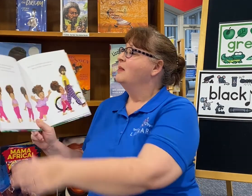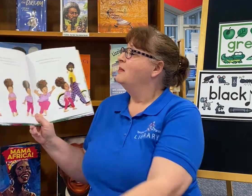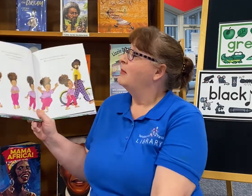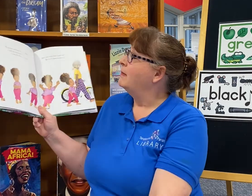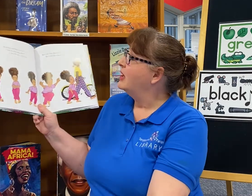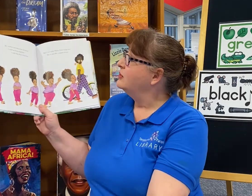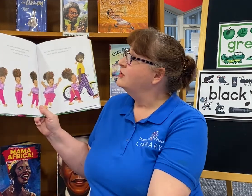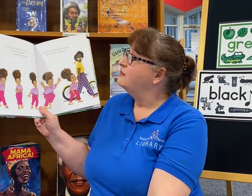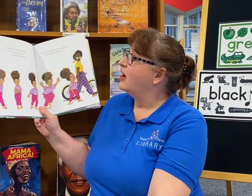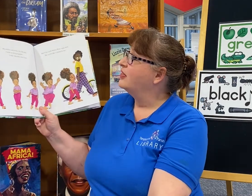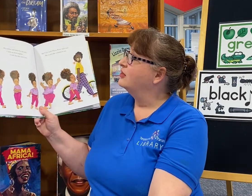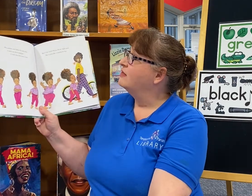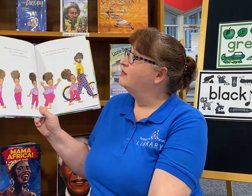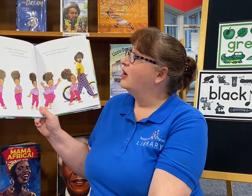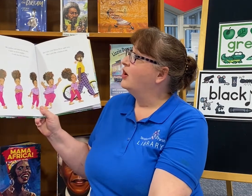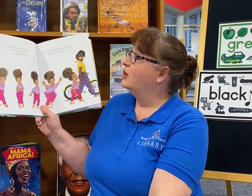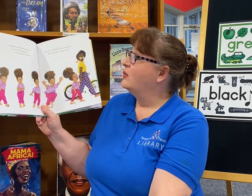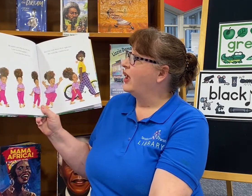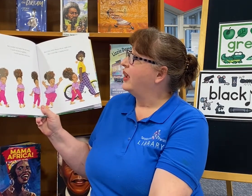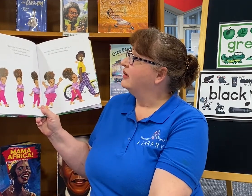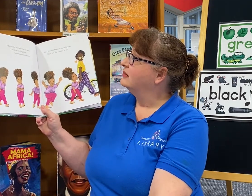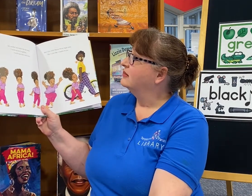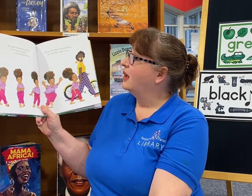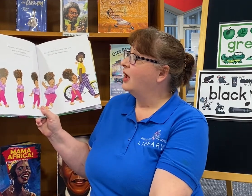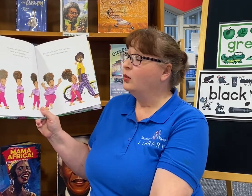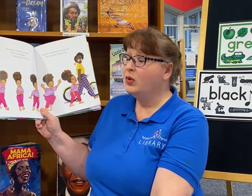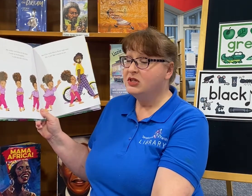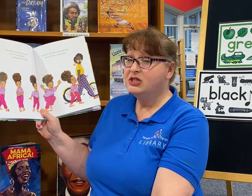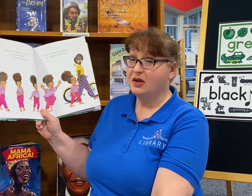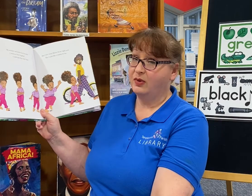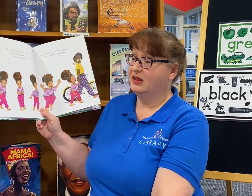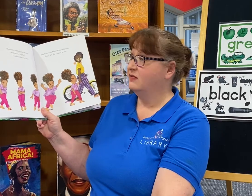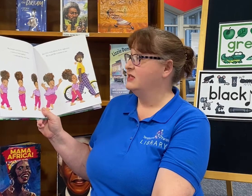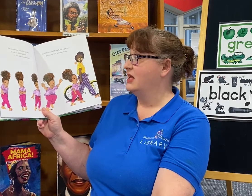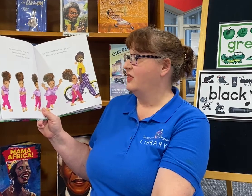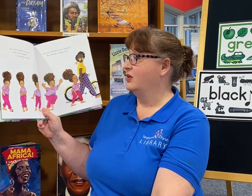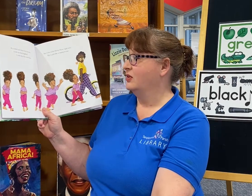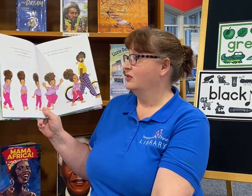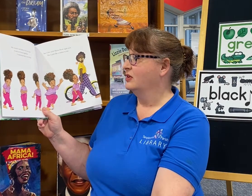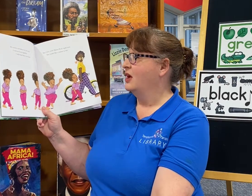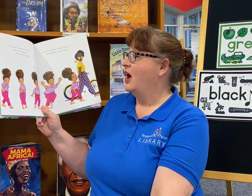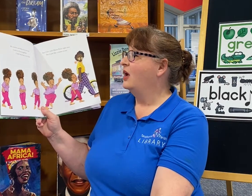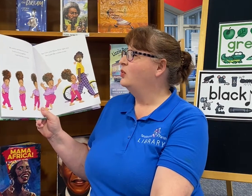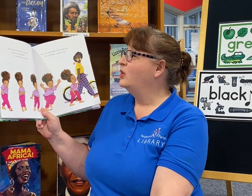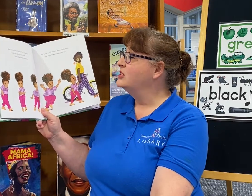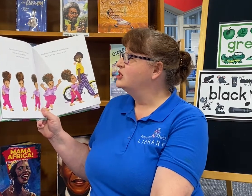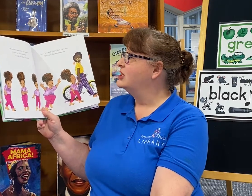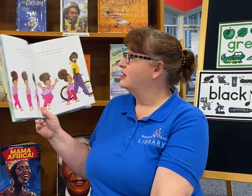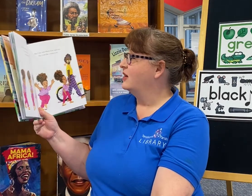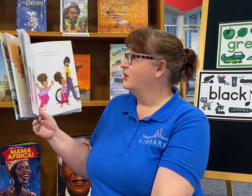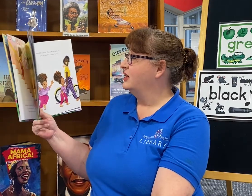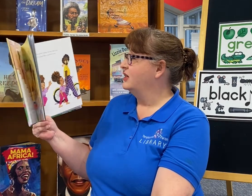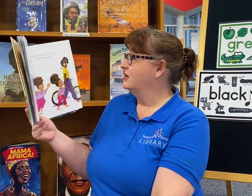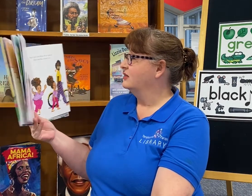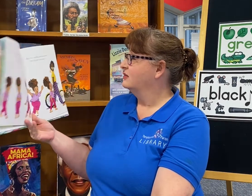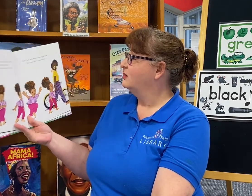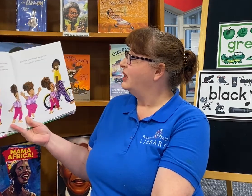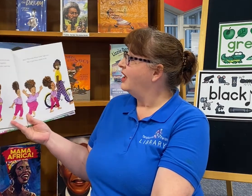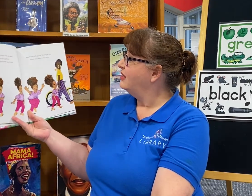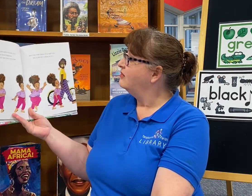My mother and father live far away. I wish that we'd lived together. I wish that they were here. But I live with